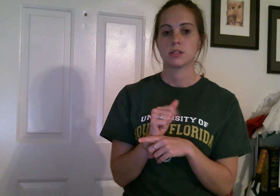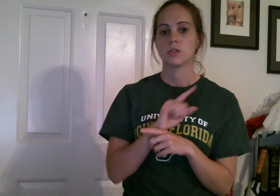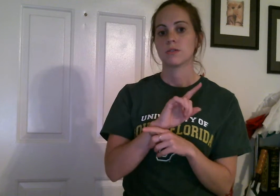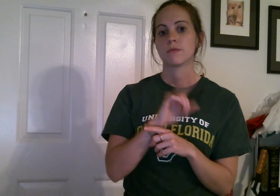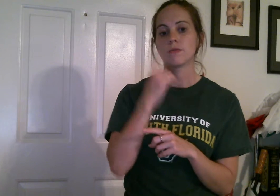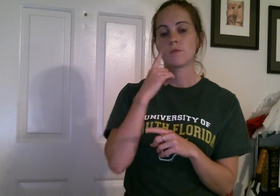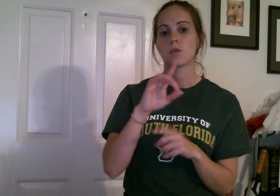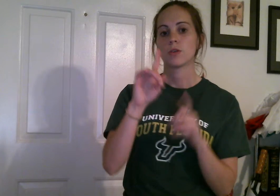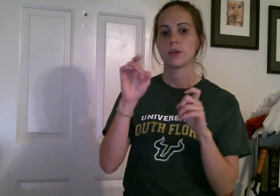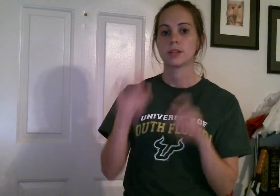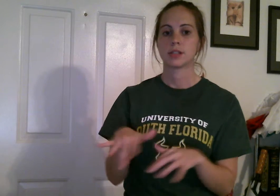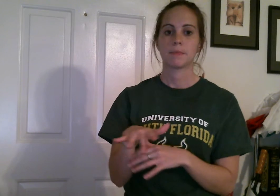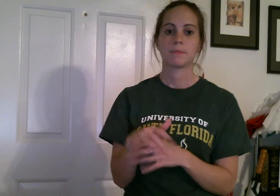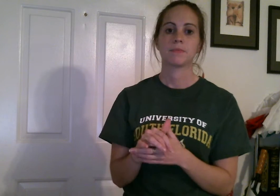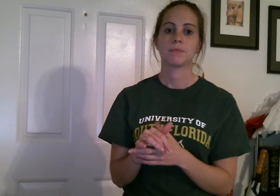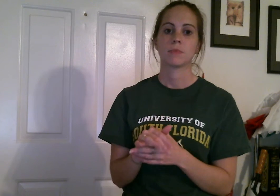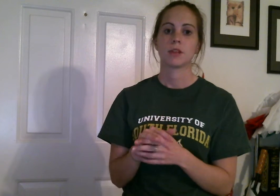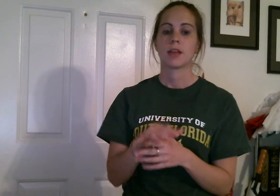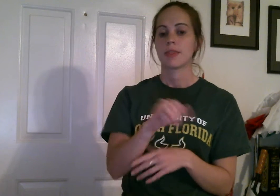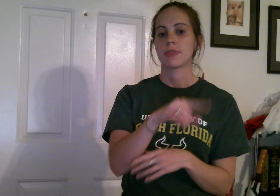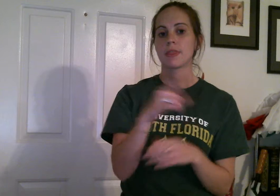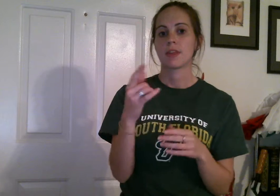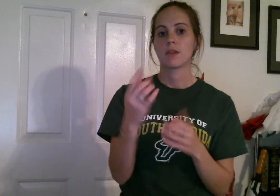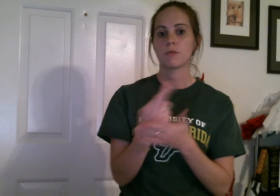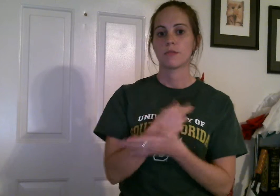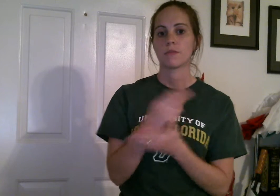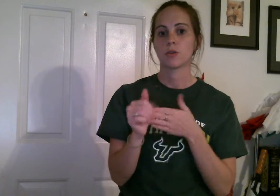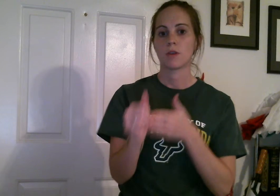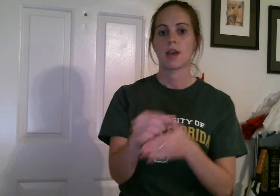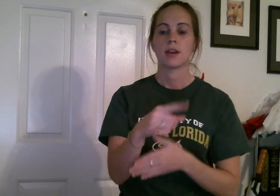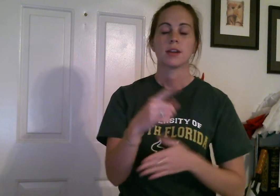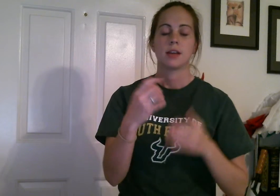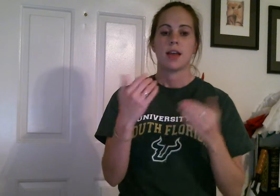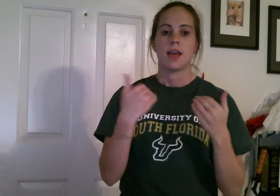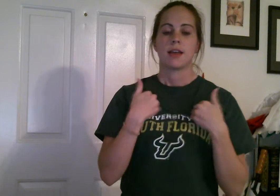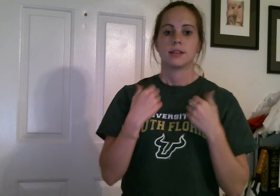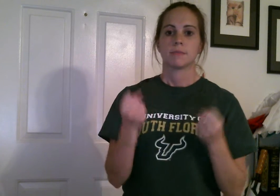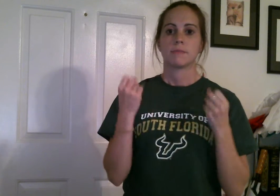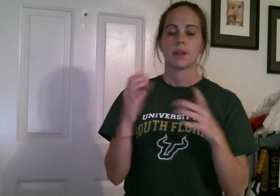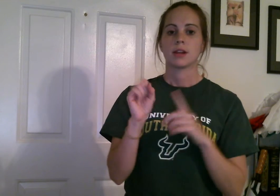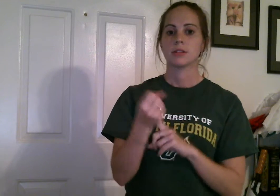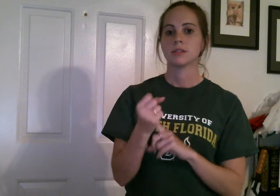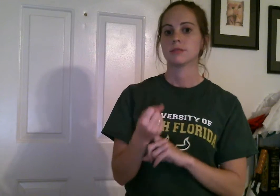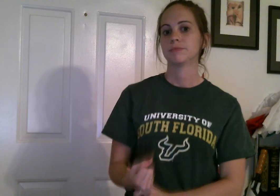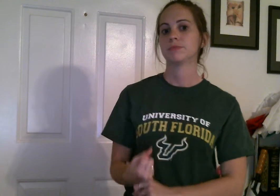actual certification exam. This particular review guide is loaded with case studies. It has a mock exam where you